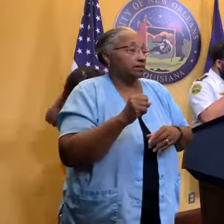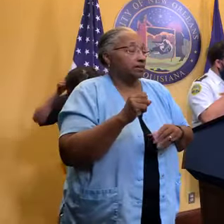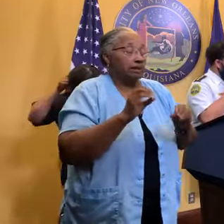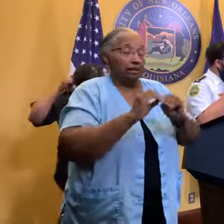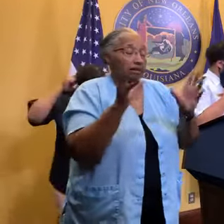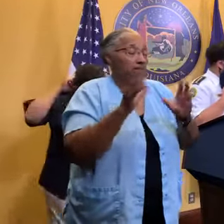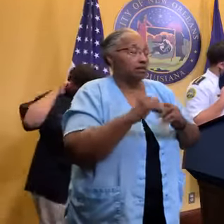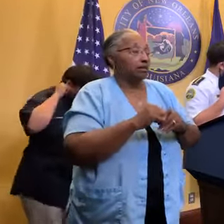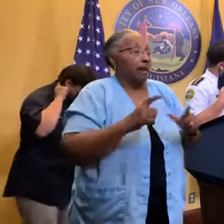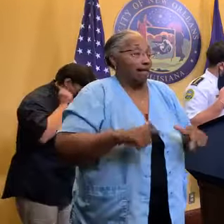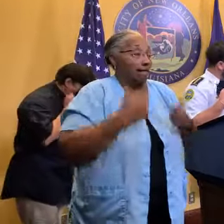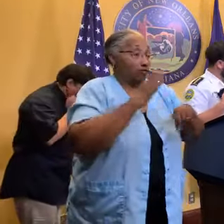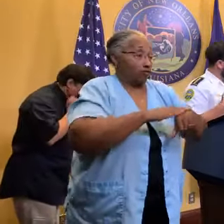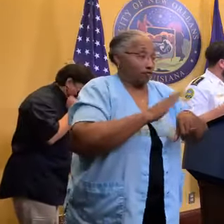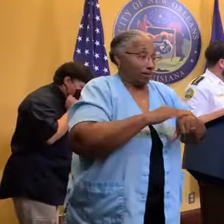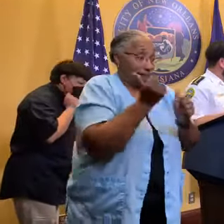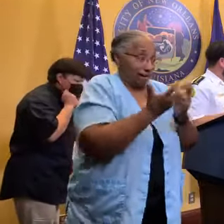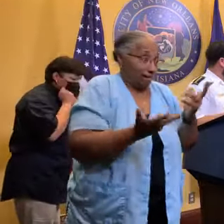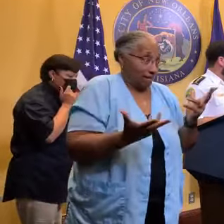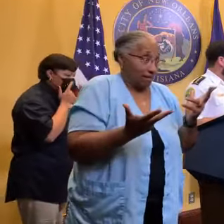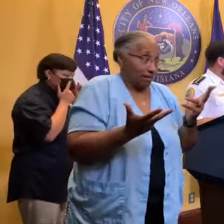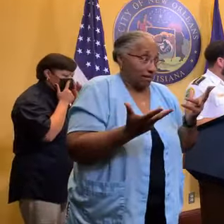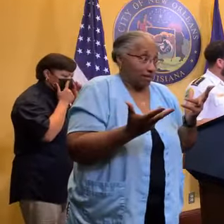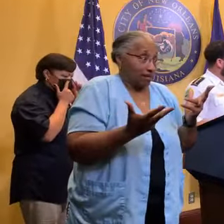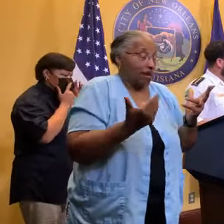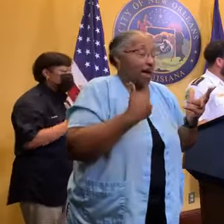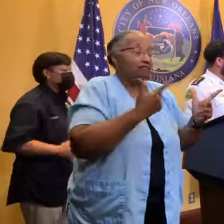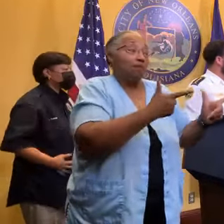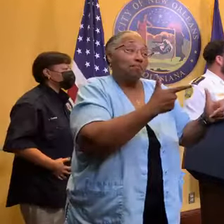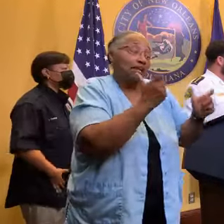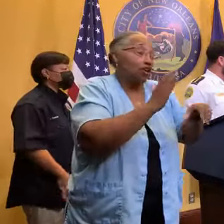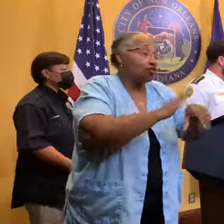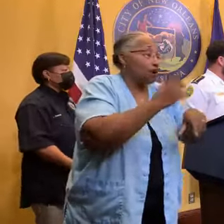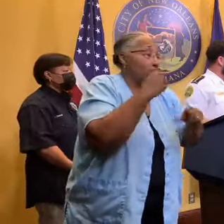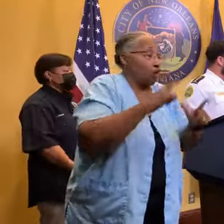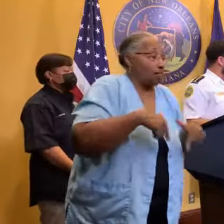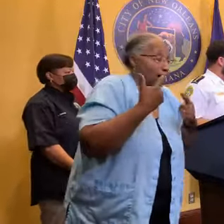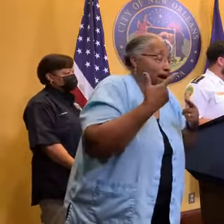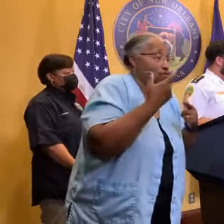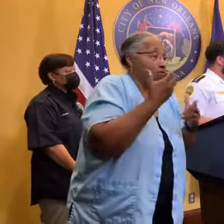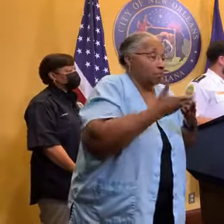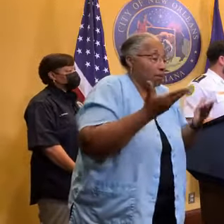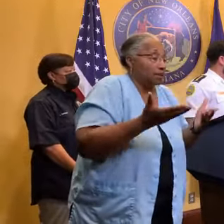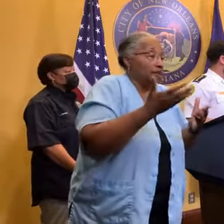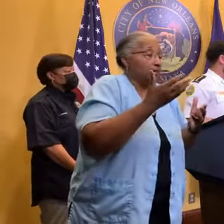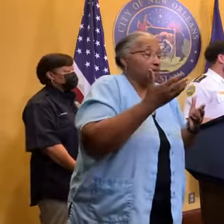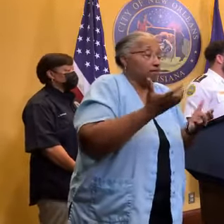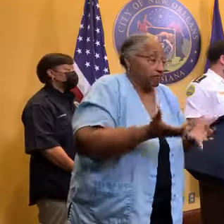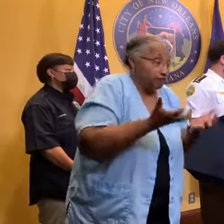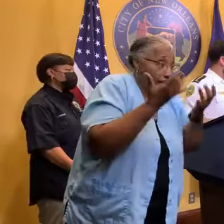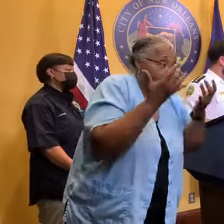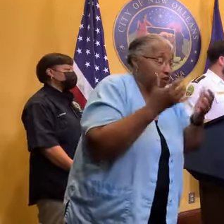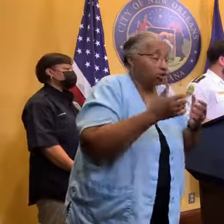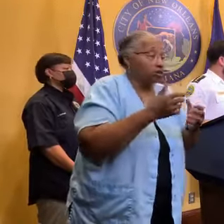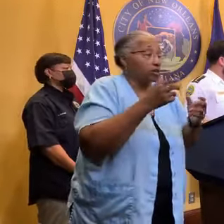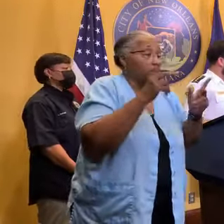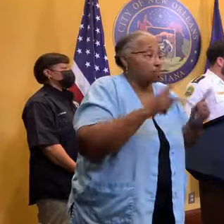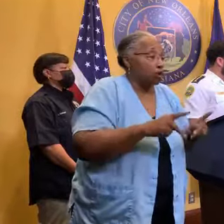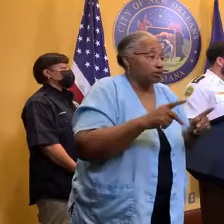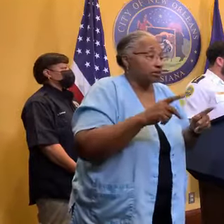life-threatening emergency is anything that has an immediate threat to life or property. Fire, an unconscious person needing